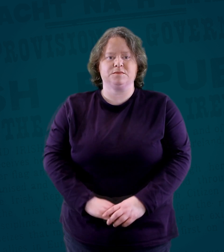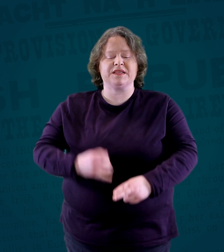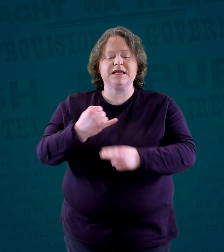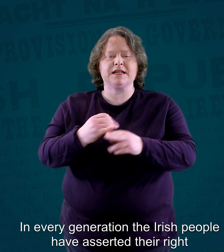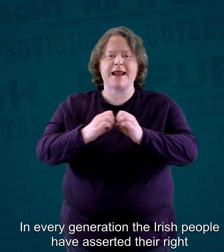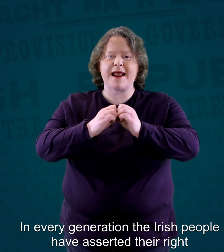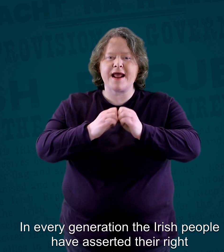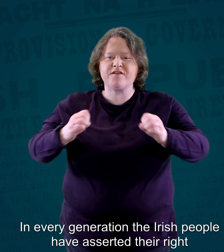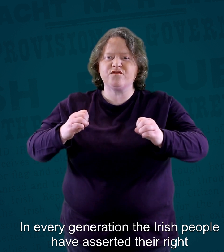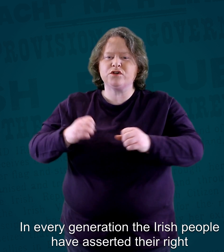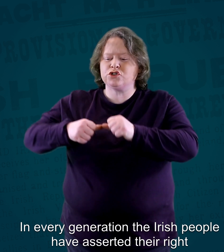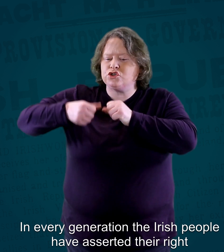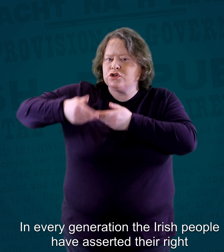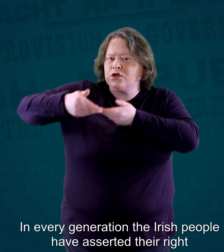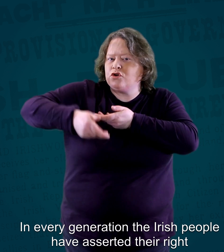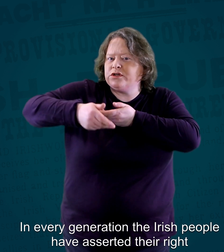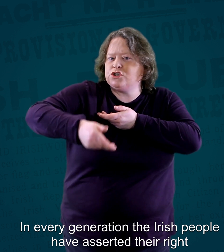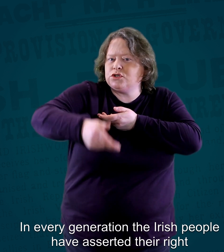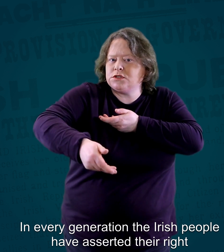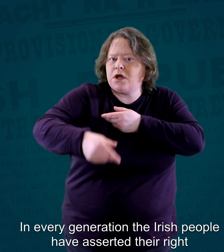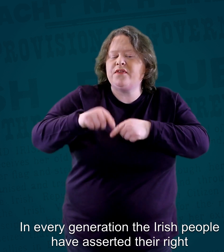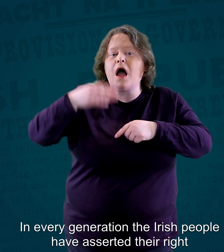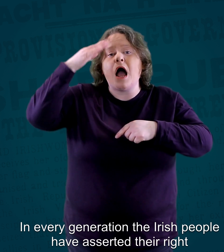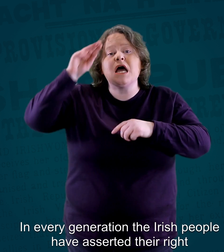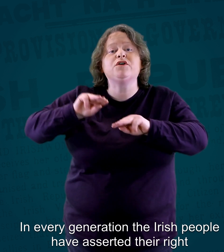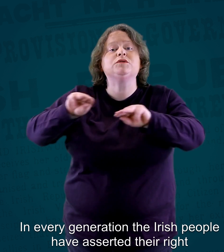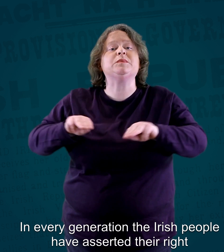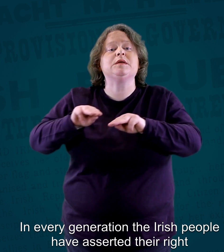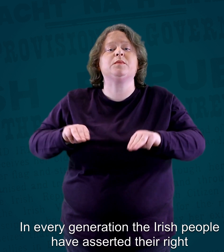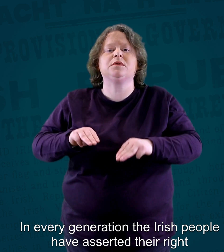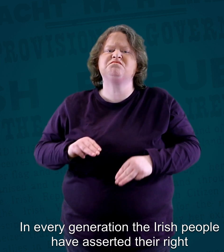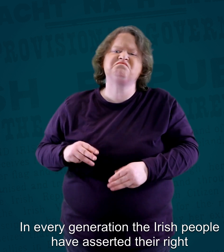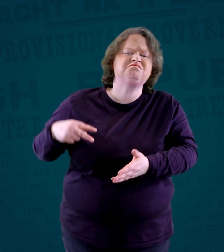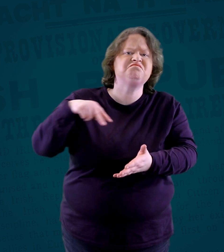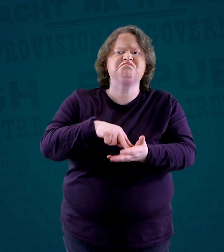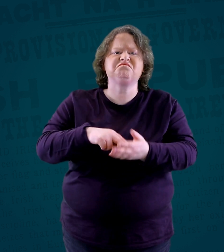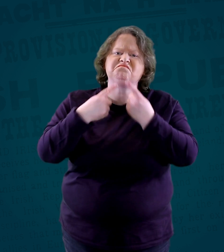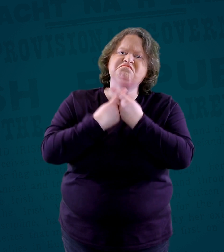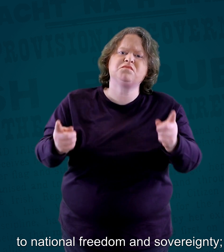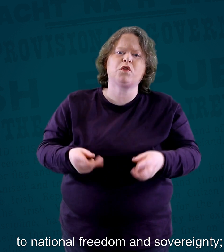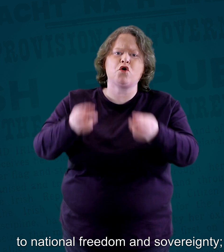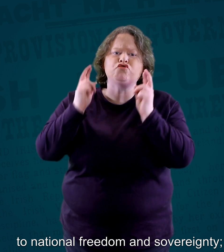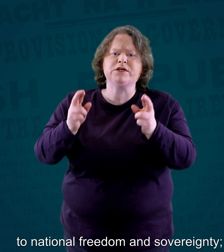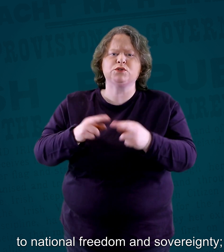In every generation, the Irish people have asserted their right to national freedom and sovereignty.